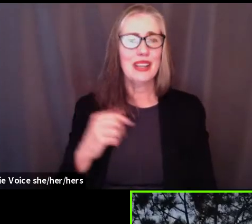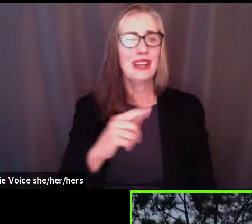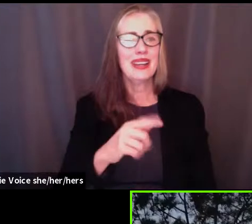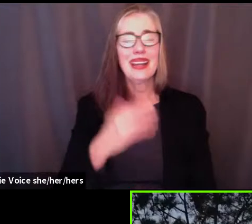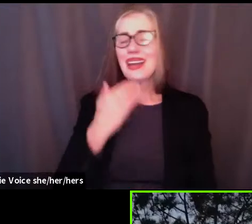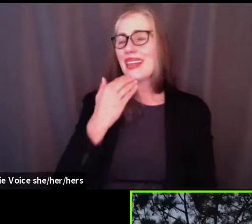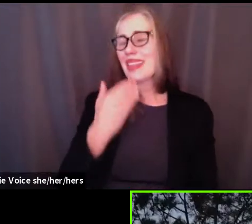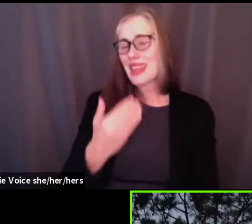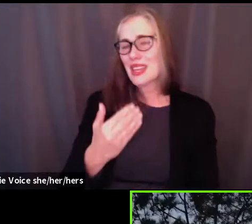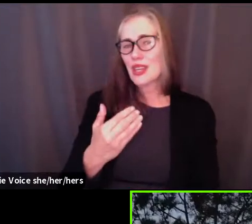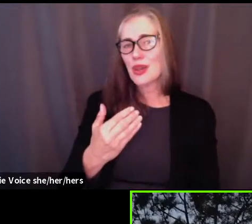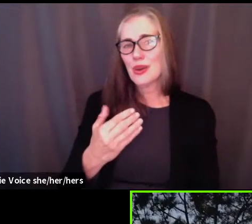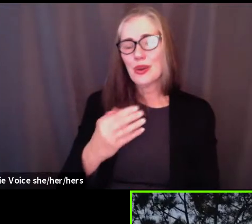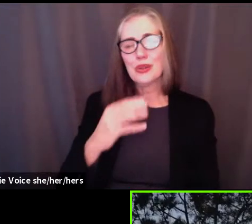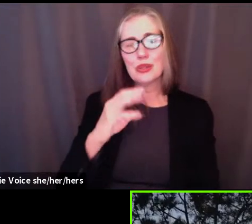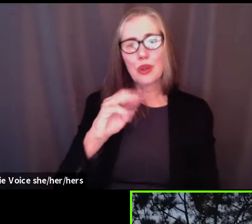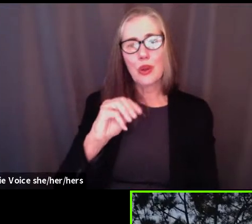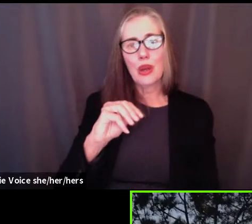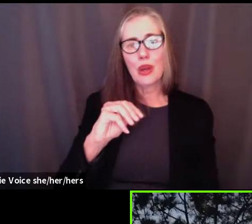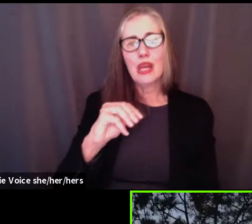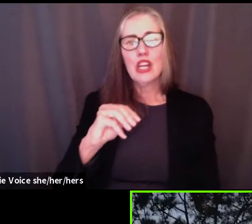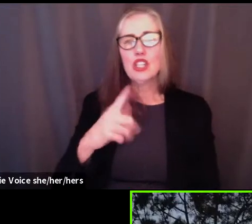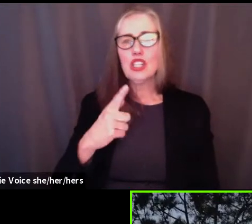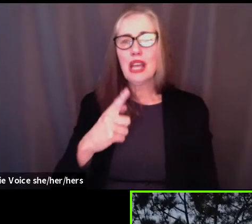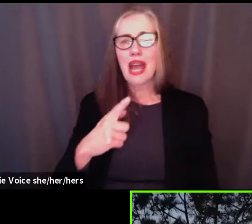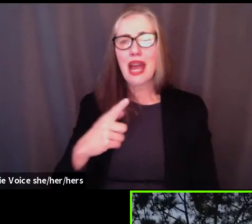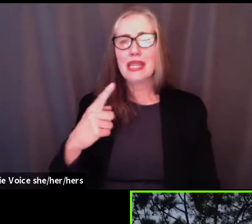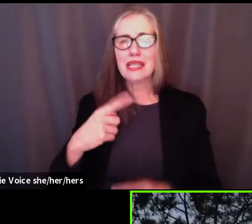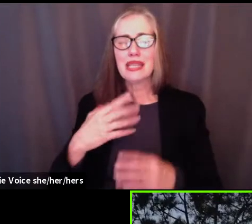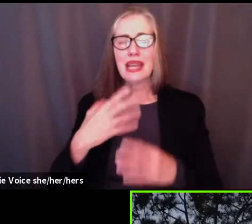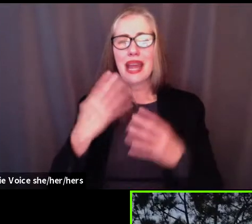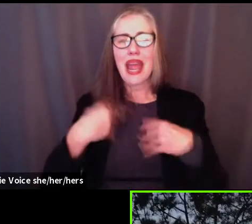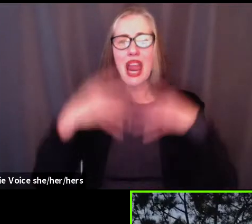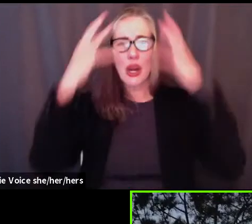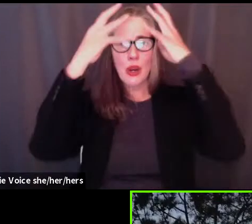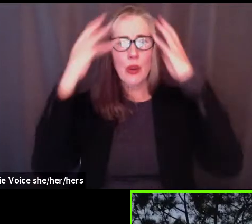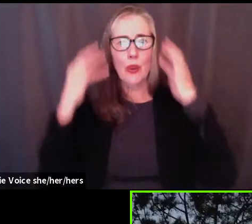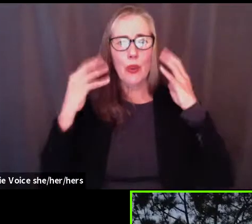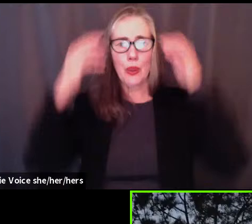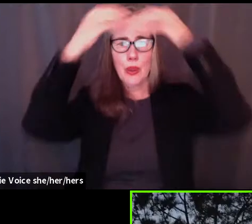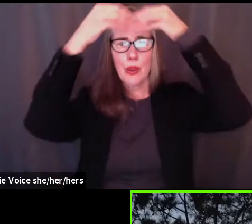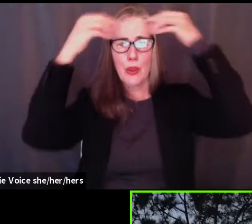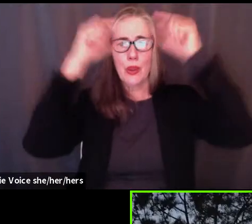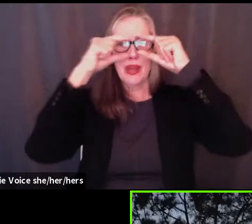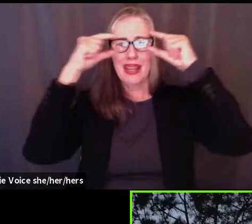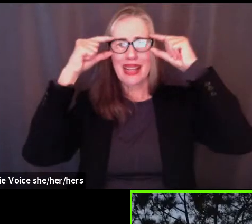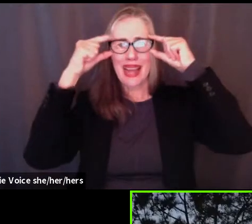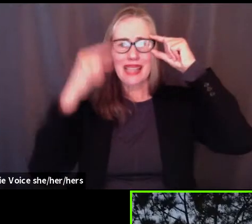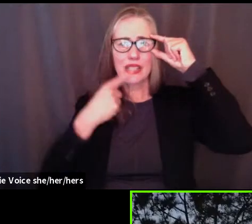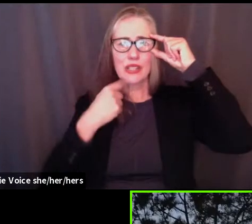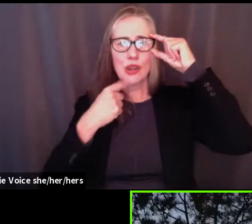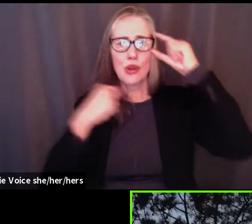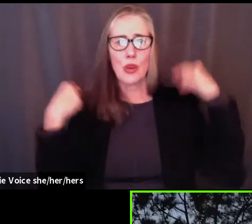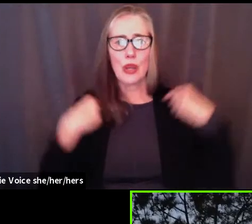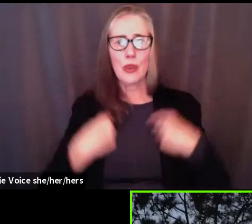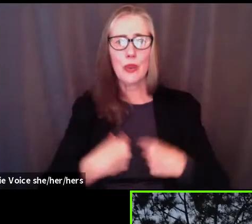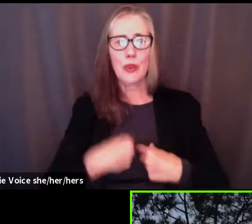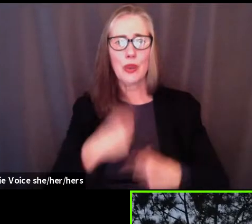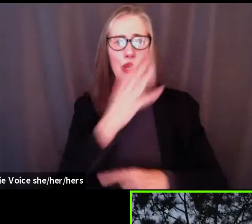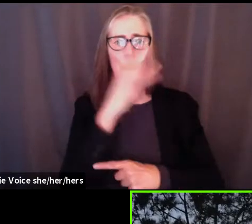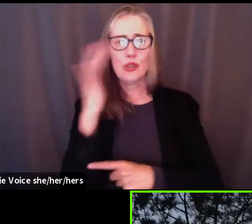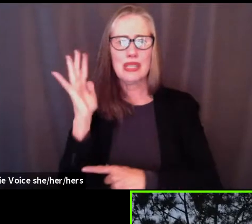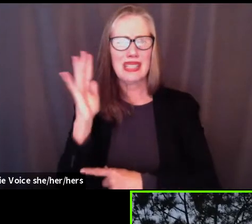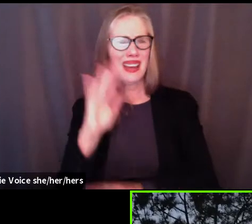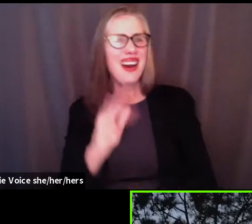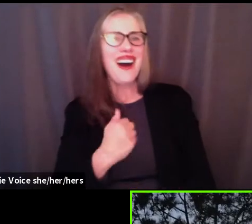you. I apologize. I too am wondering where a written report is located, and you have indicated that there is only